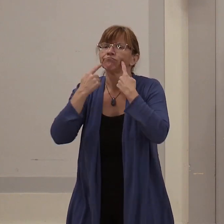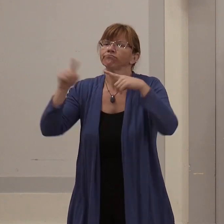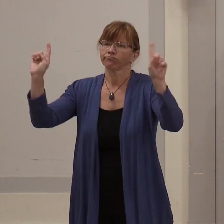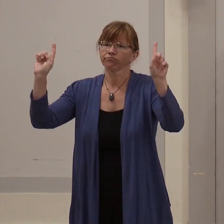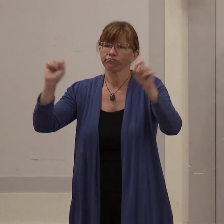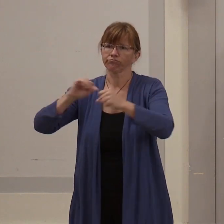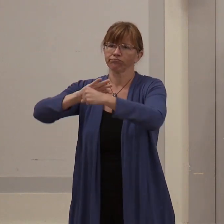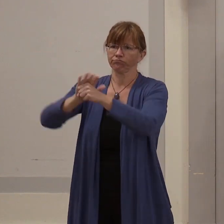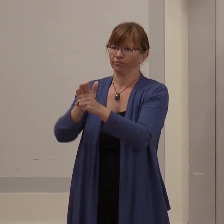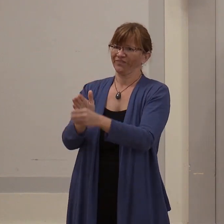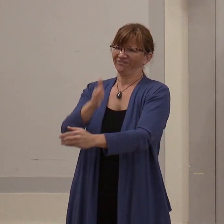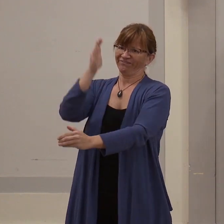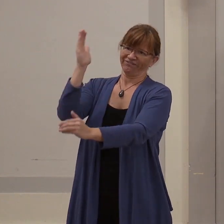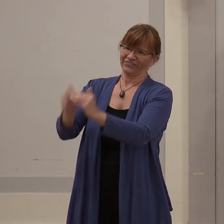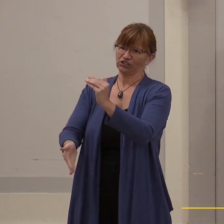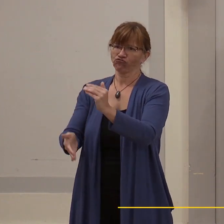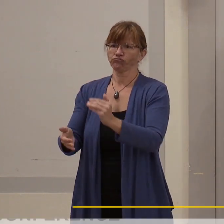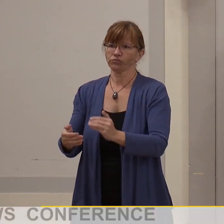few questions.